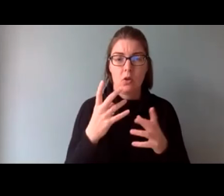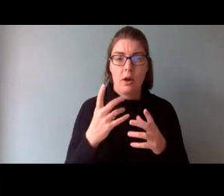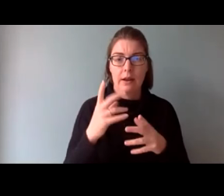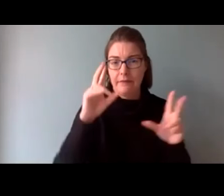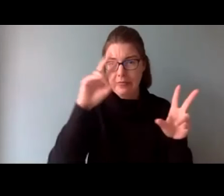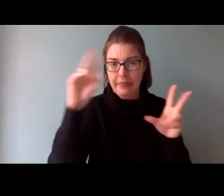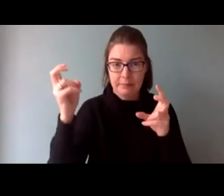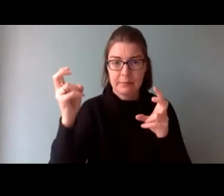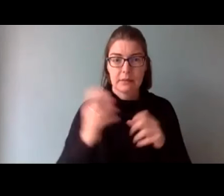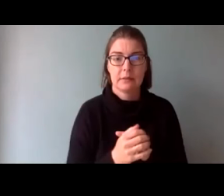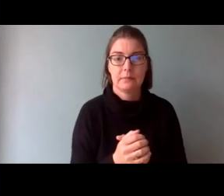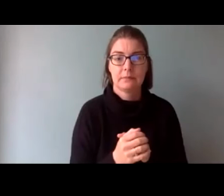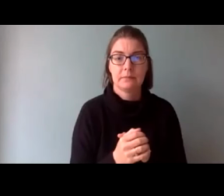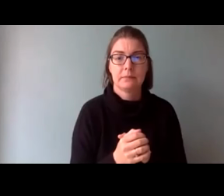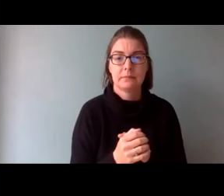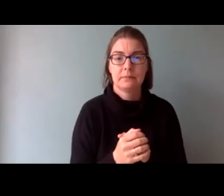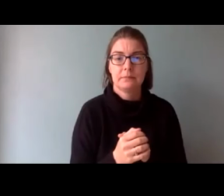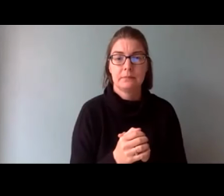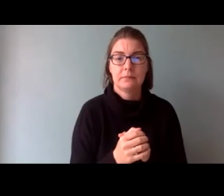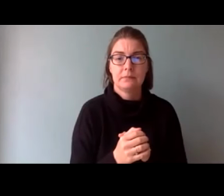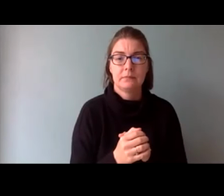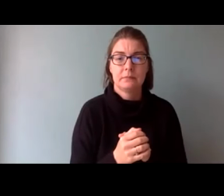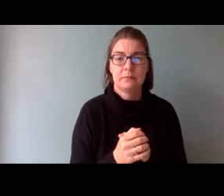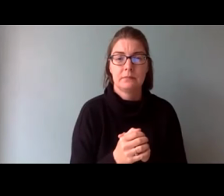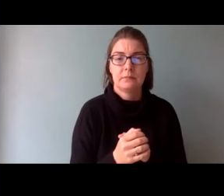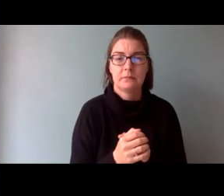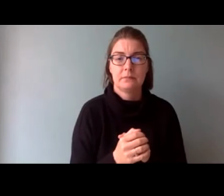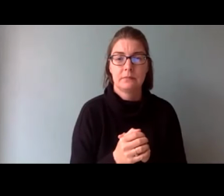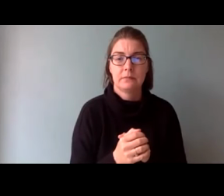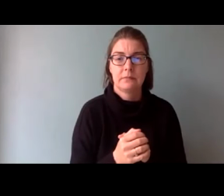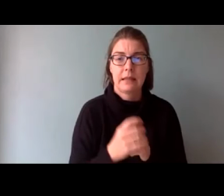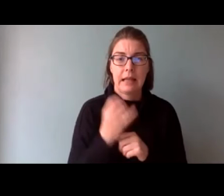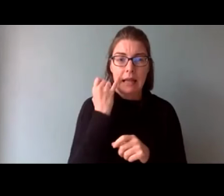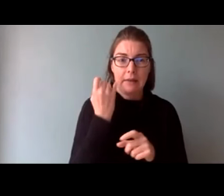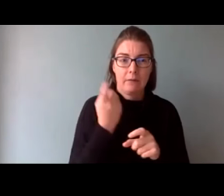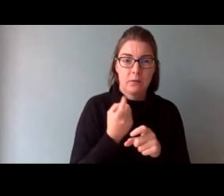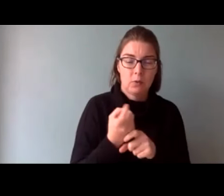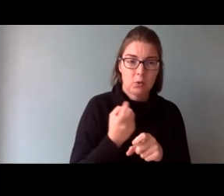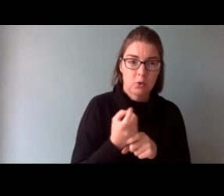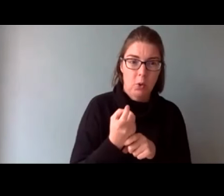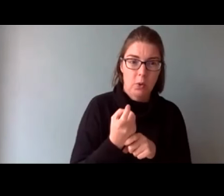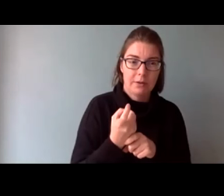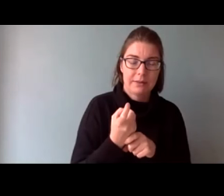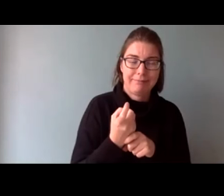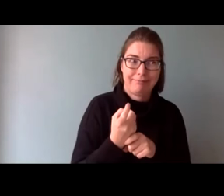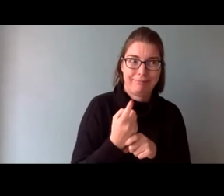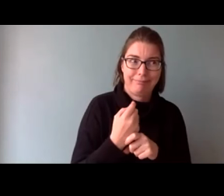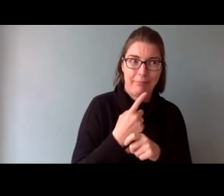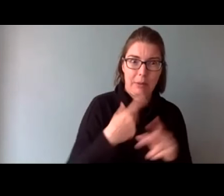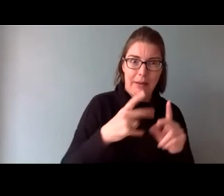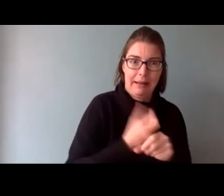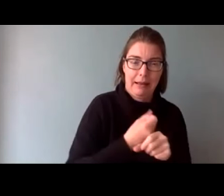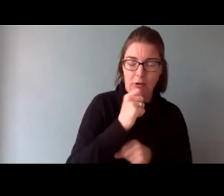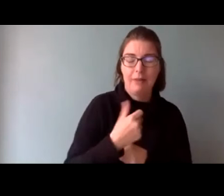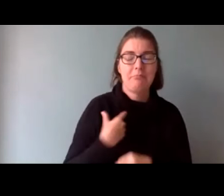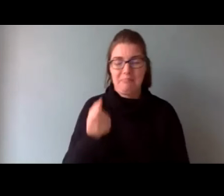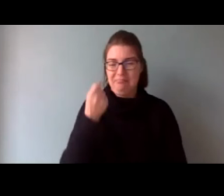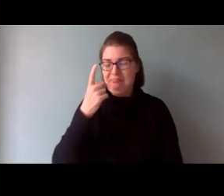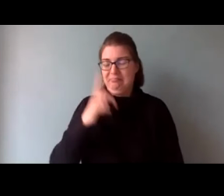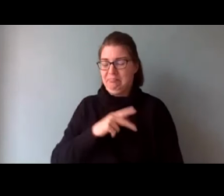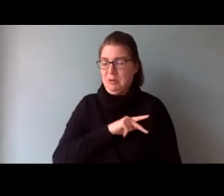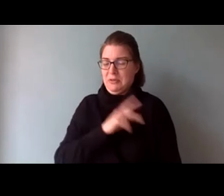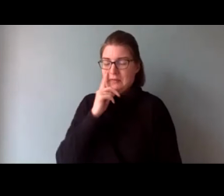themes, so can't tell if your jokes are landing. That one hits personally home. One thing I would add as just a